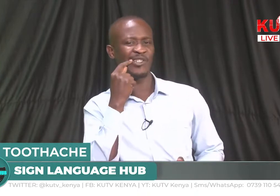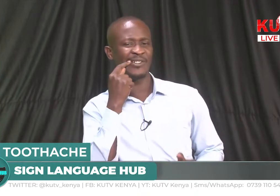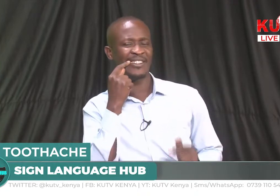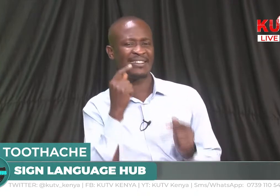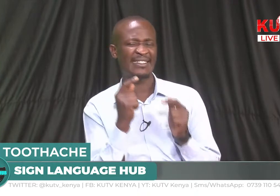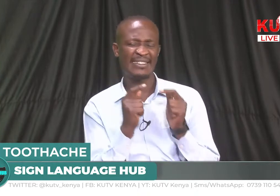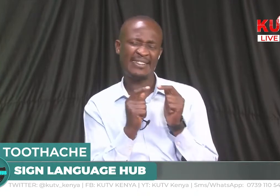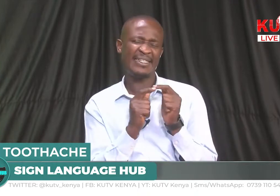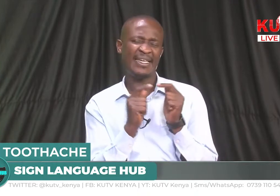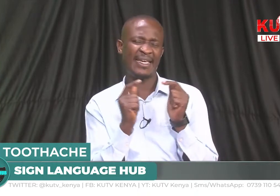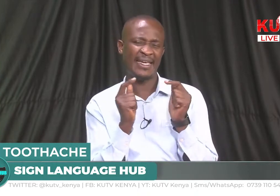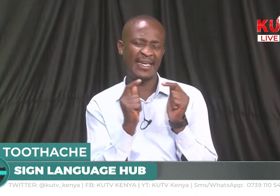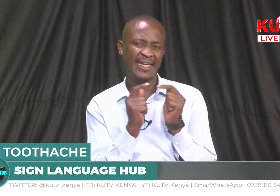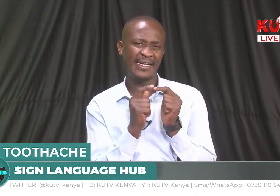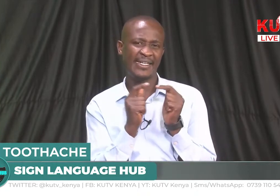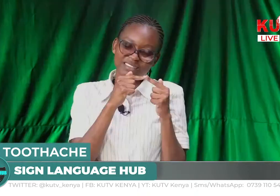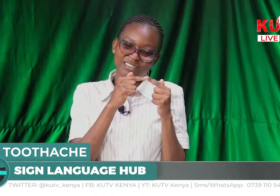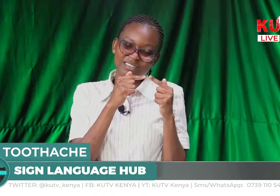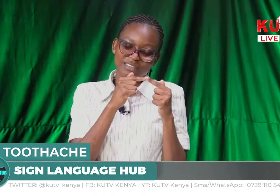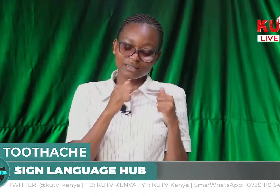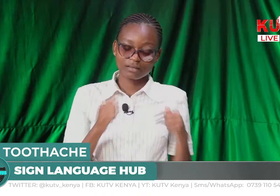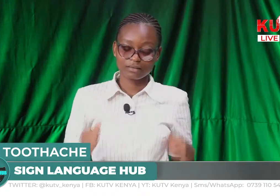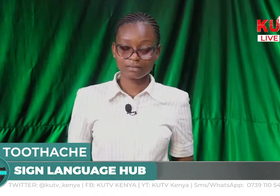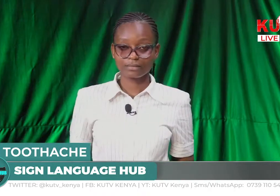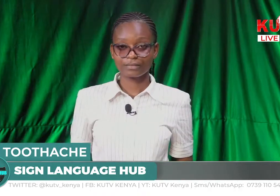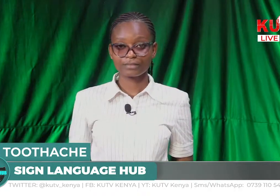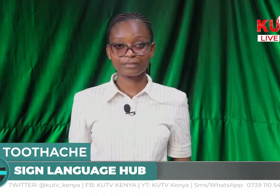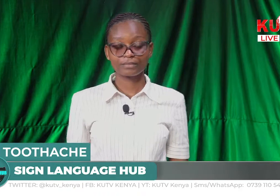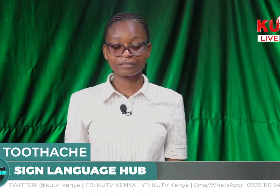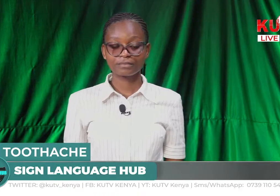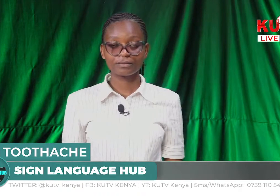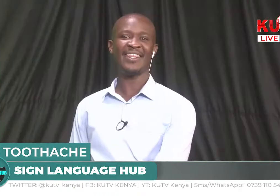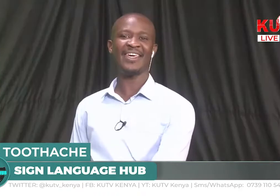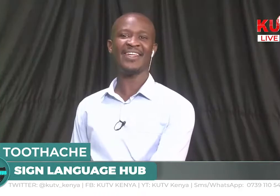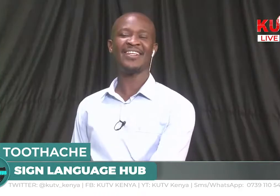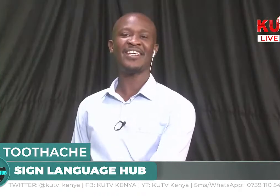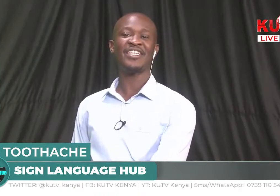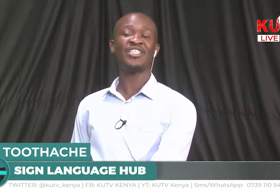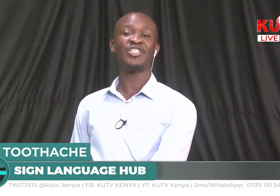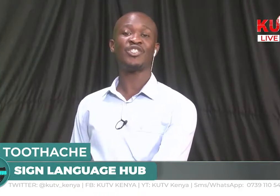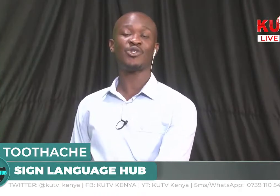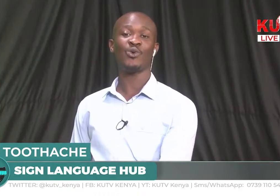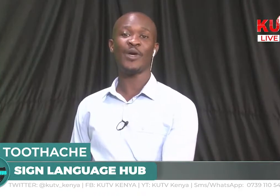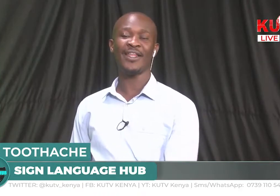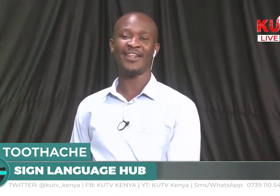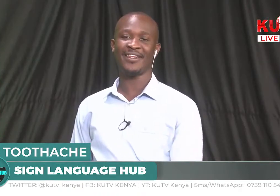Tooth. Egg. All right. Then swell.